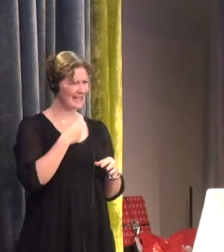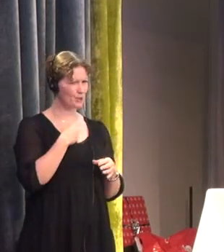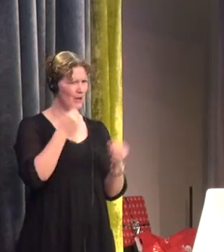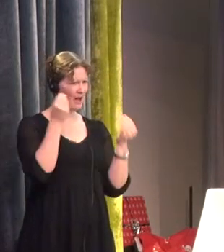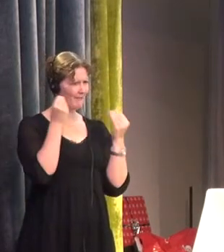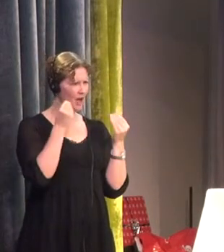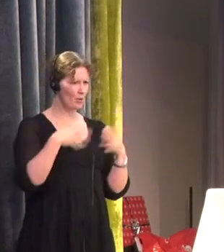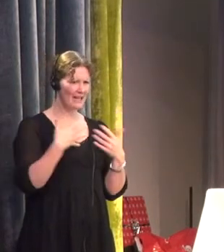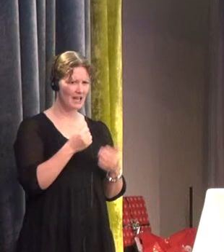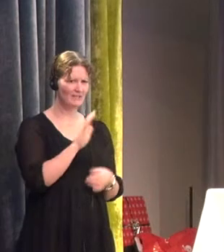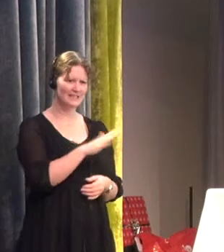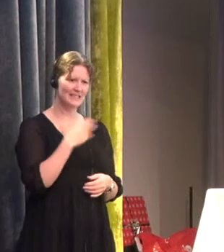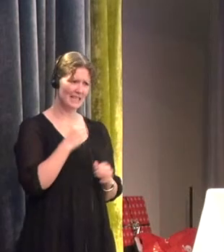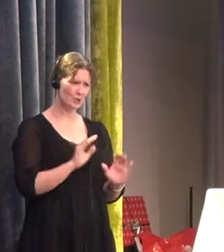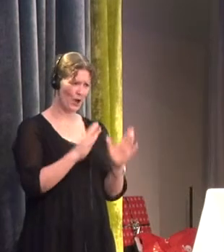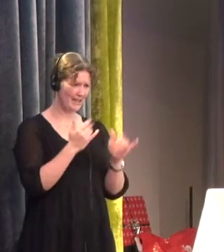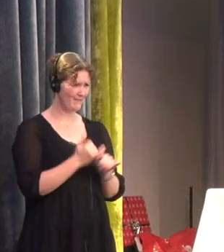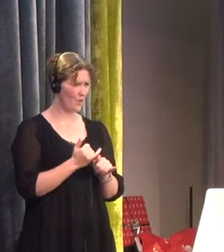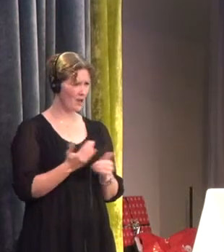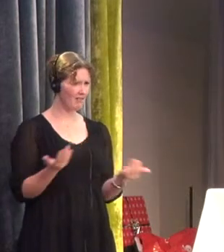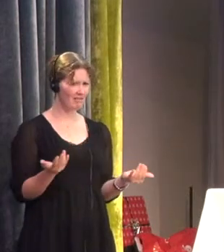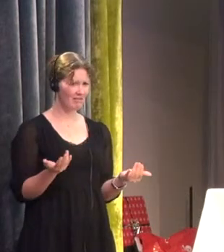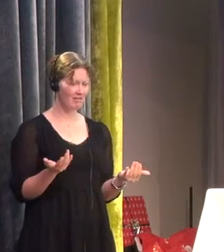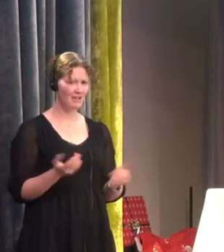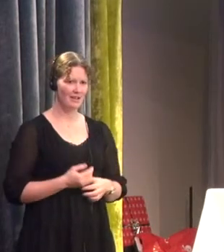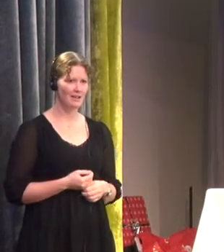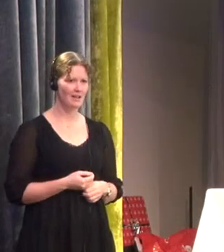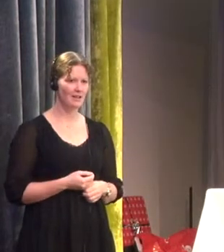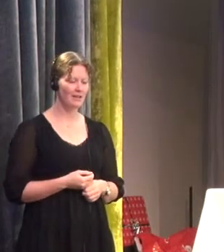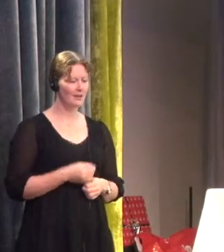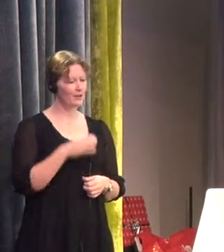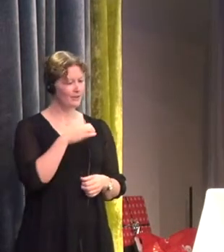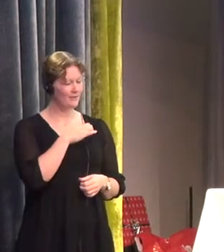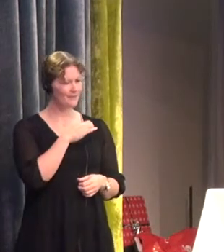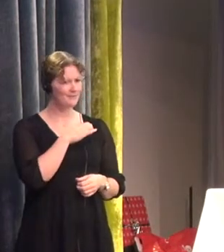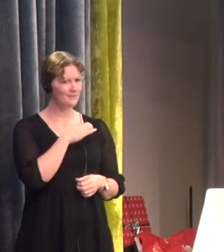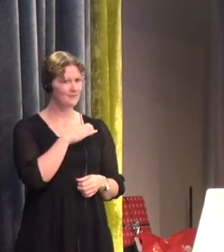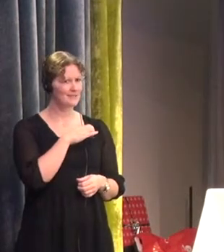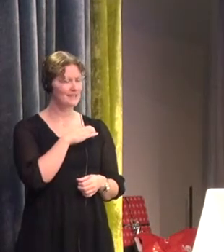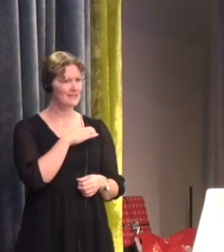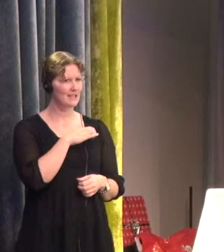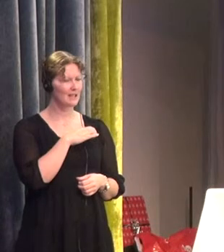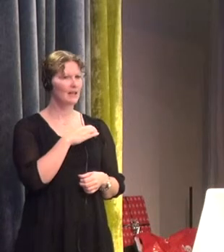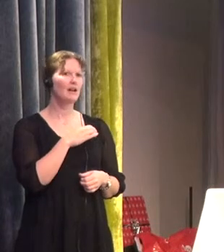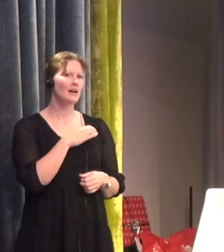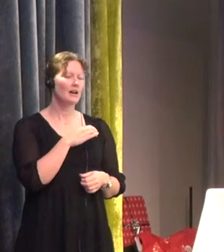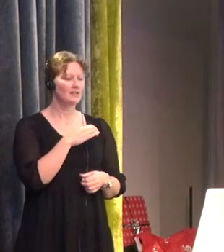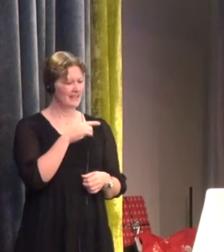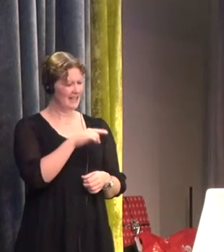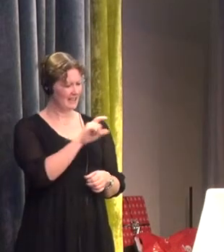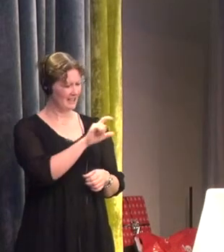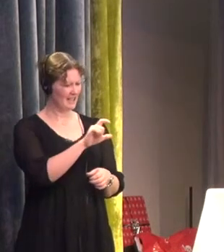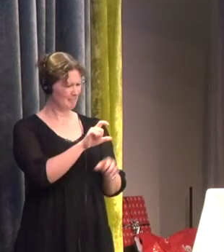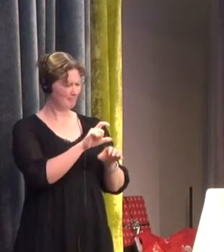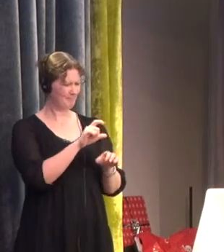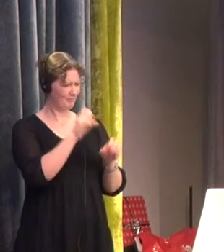sexuality? Well, putting aside the poor writing of it, there were two things that pushed back against this particular article.